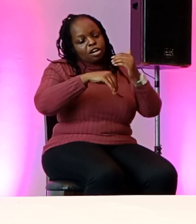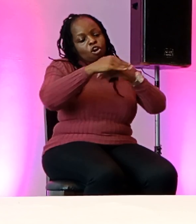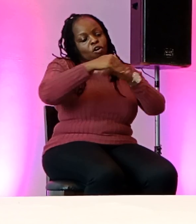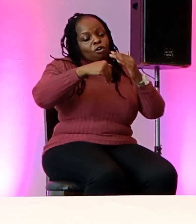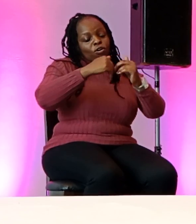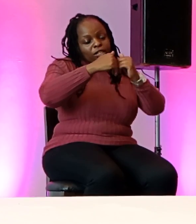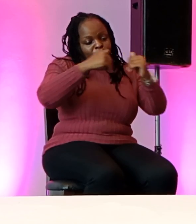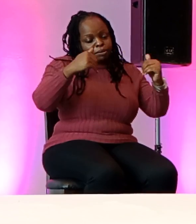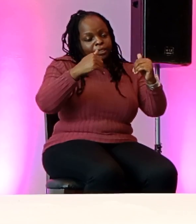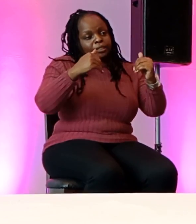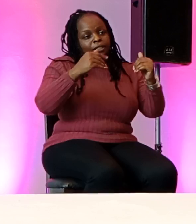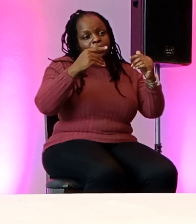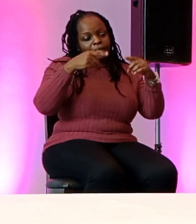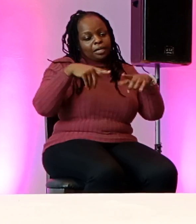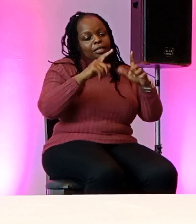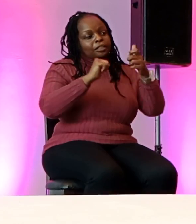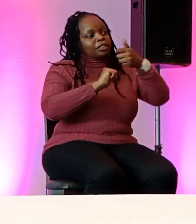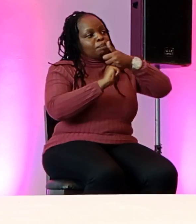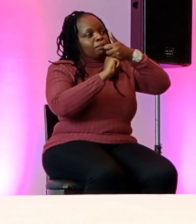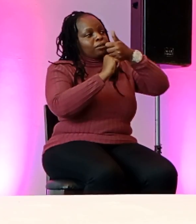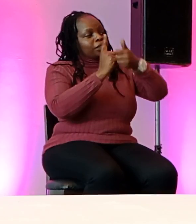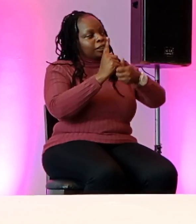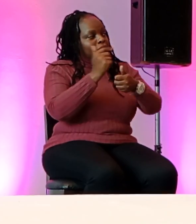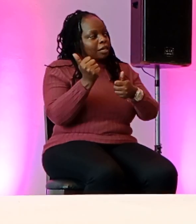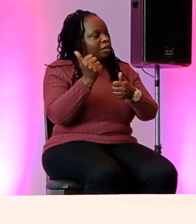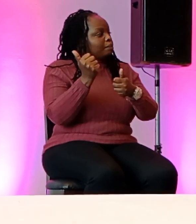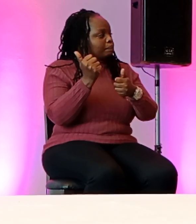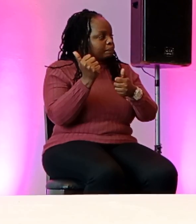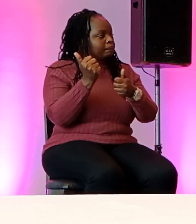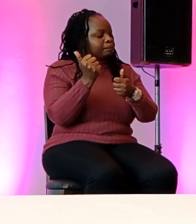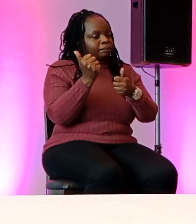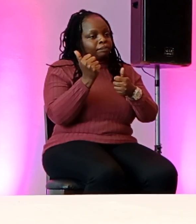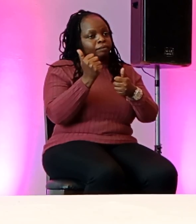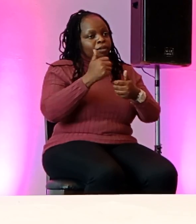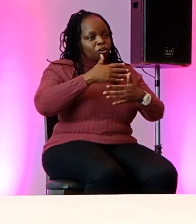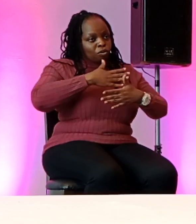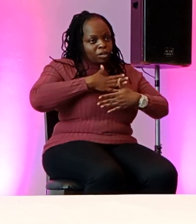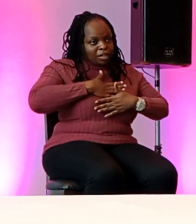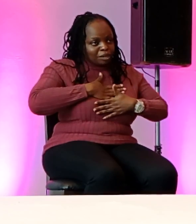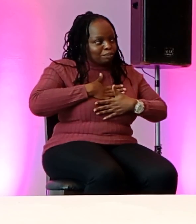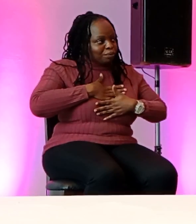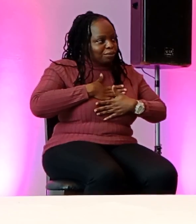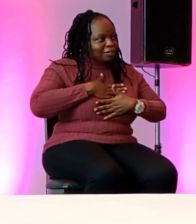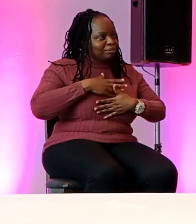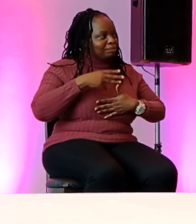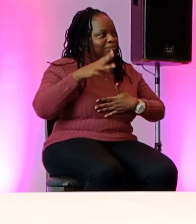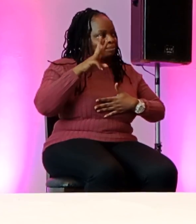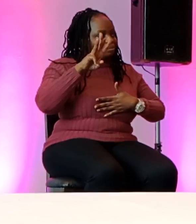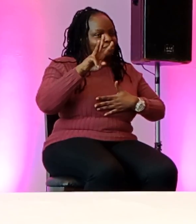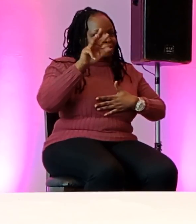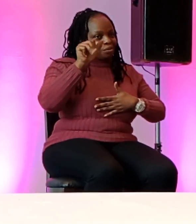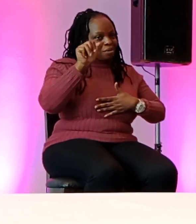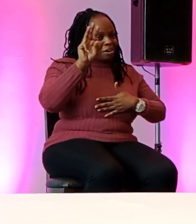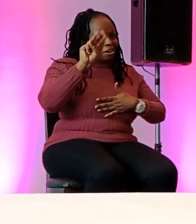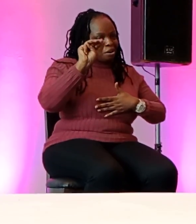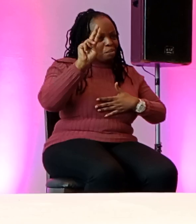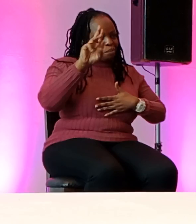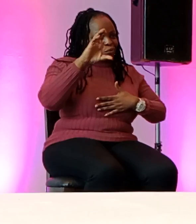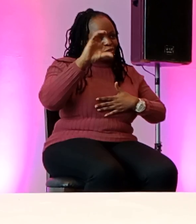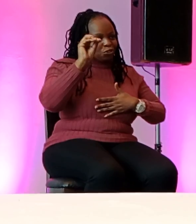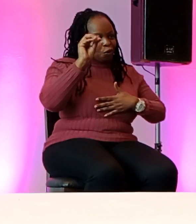spaces, let us support each other. Honorable Mushoba, you are coming in when I have